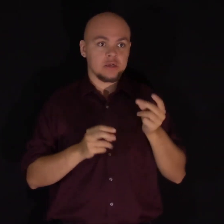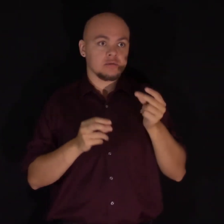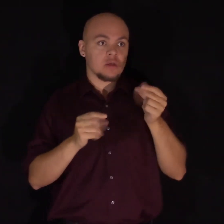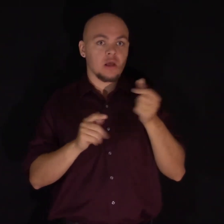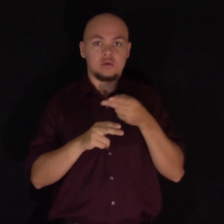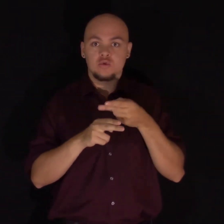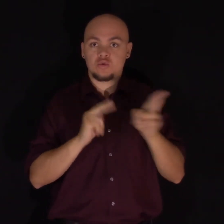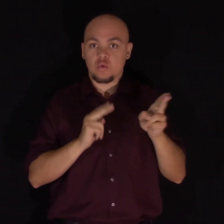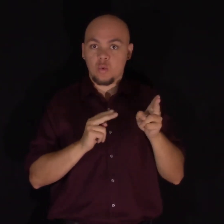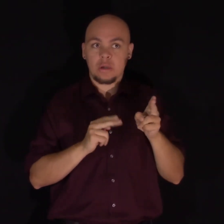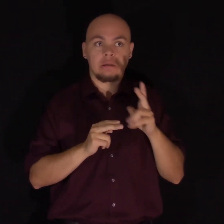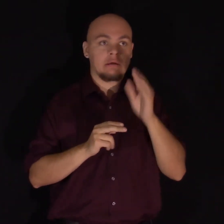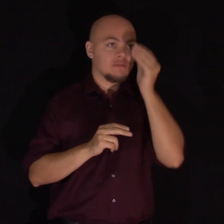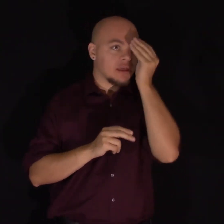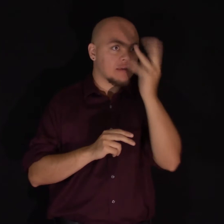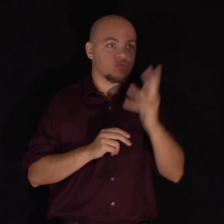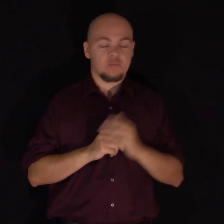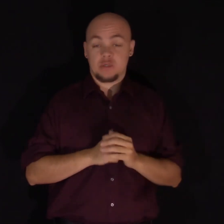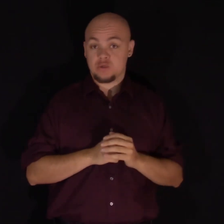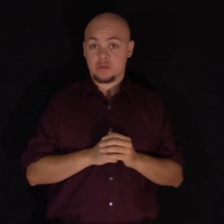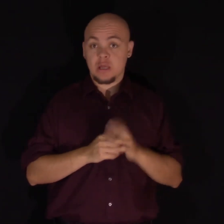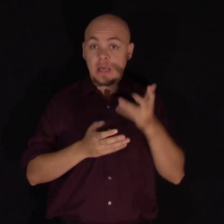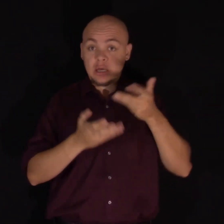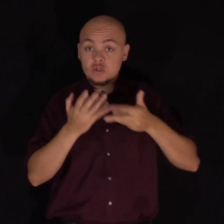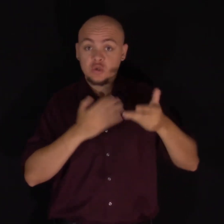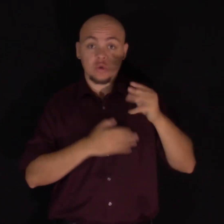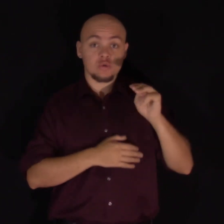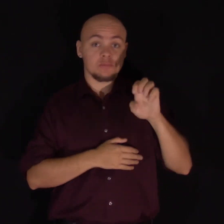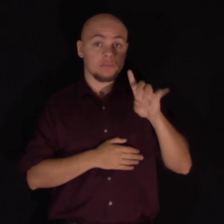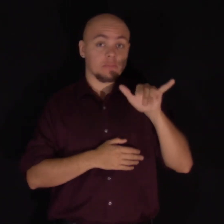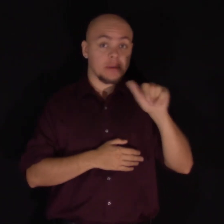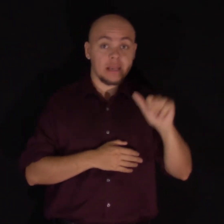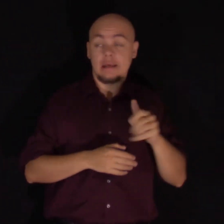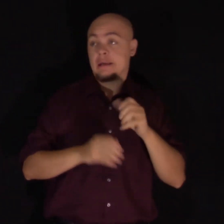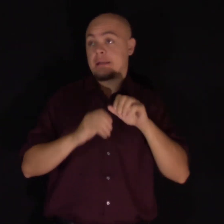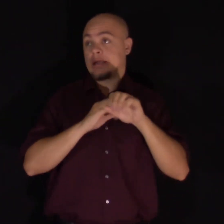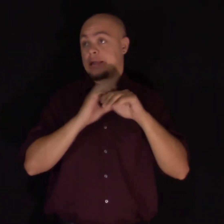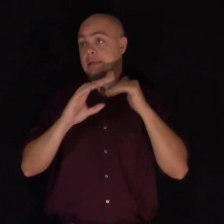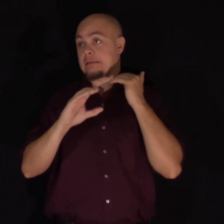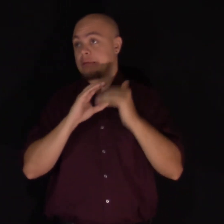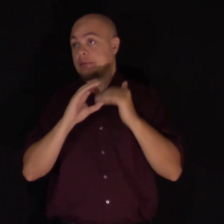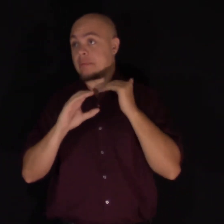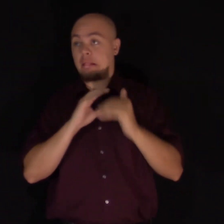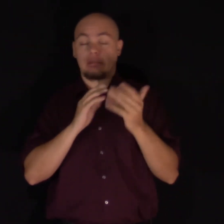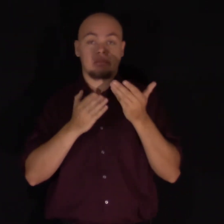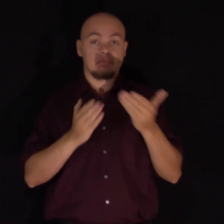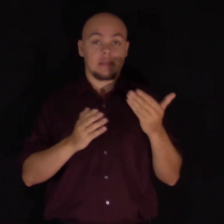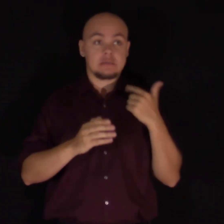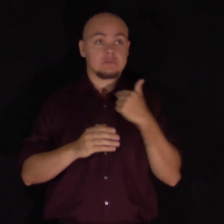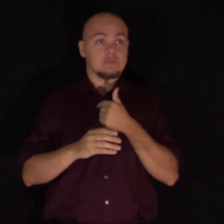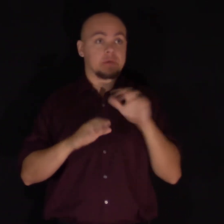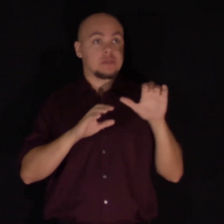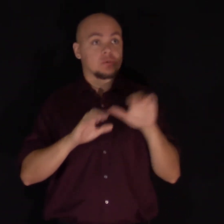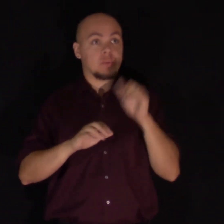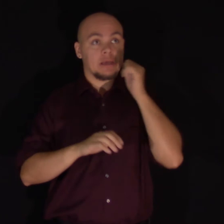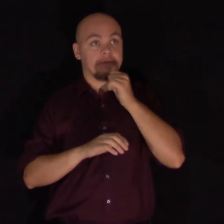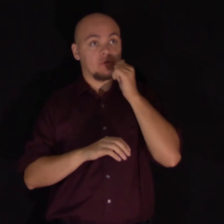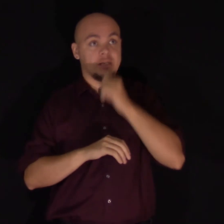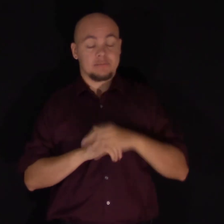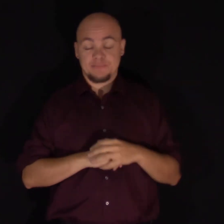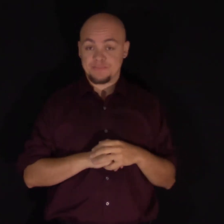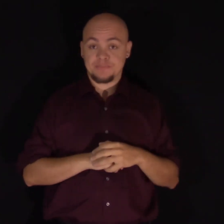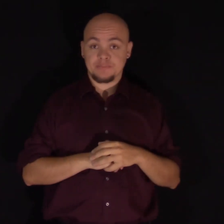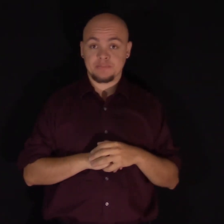nuggets of information and social media and email and these things that we do over the course of the day. There's even